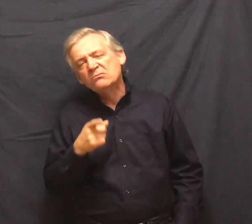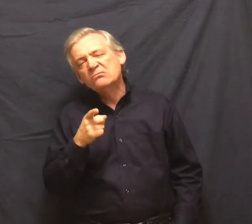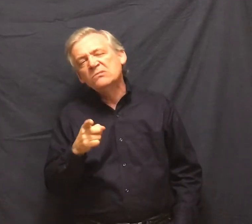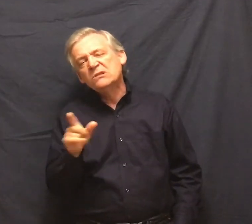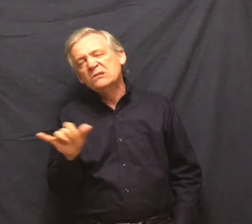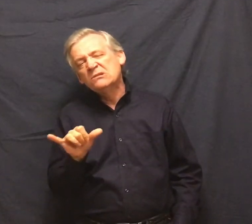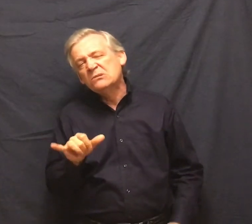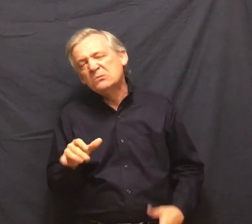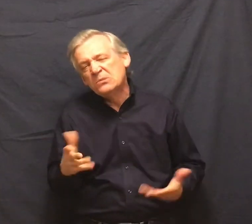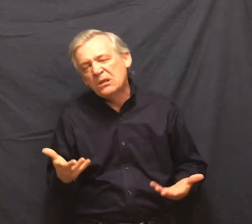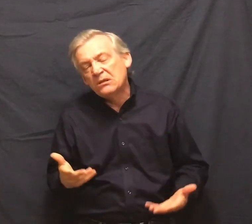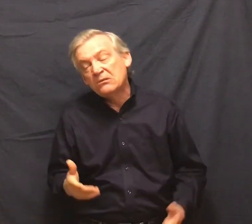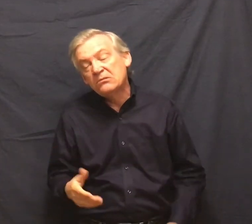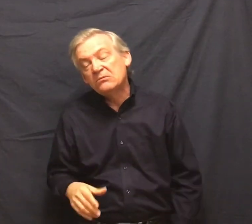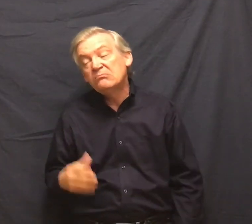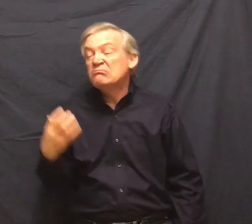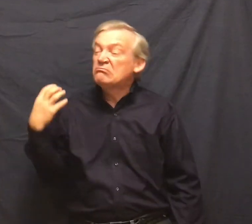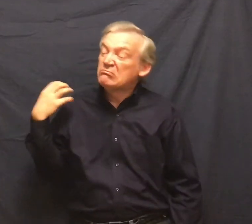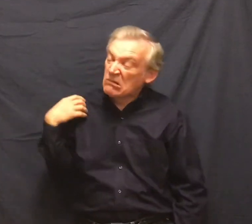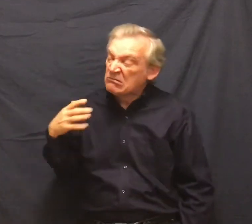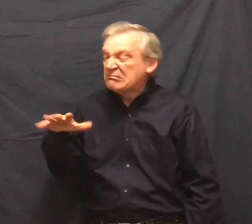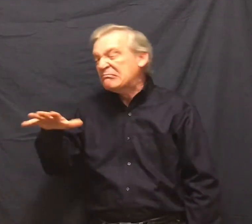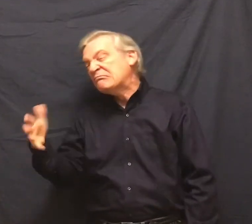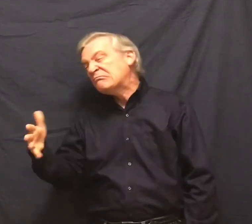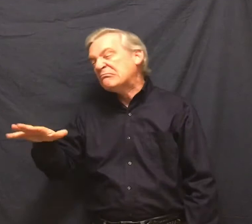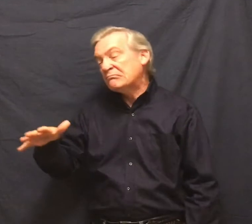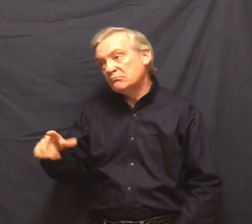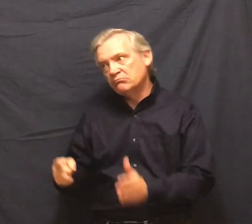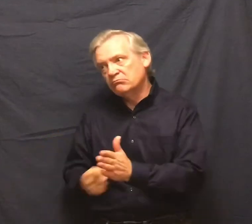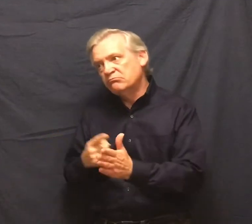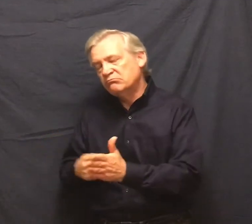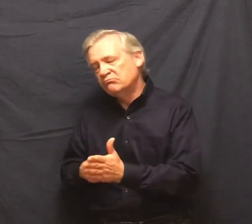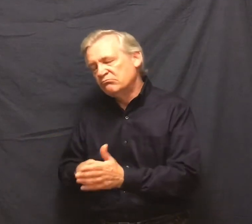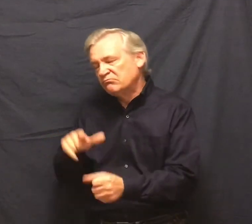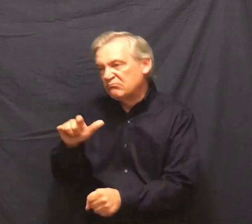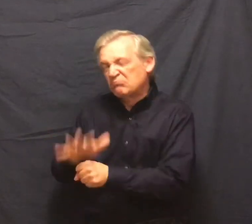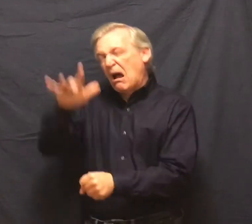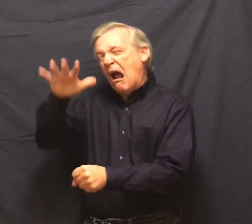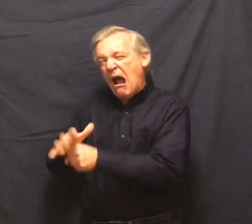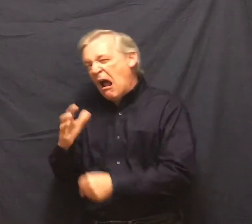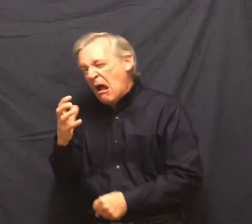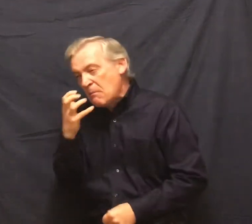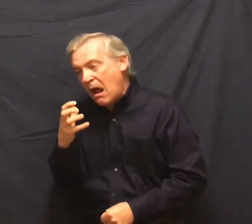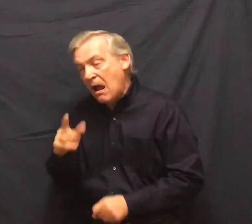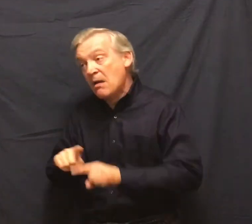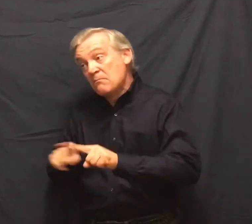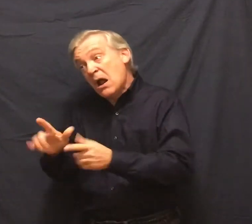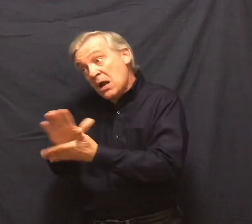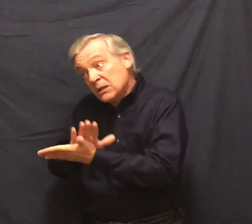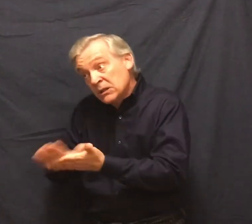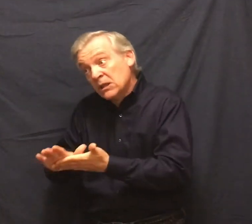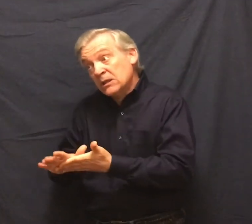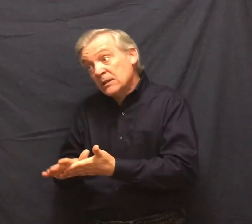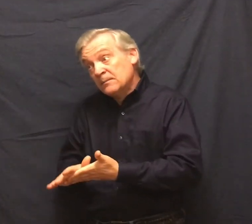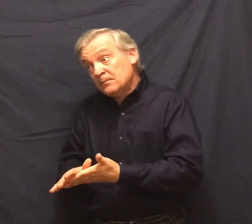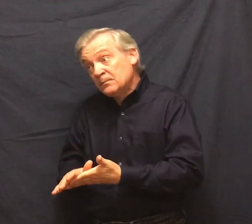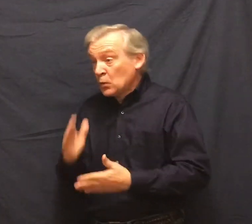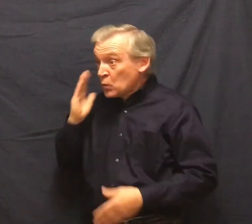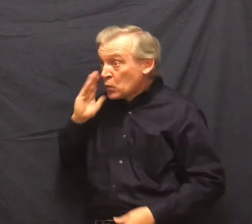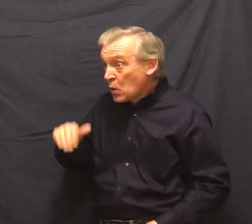"Well, he's a pretty nice fella. Gets pretty mad sometimes, but he's pretty nice. Tell you what. Know what he done Christmas? Bring